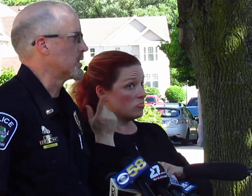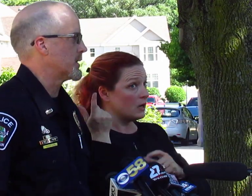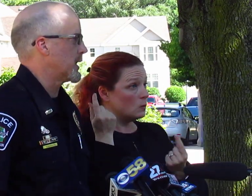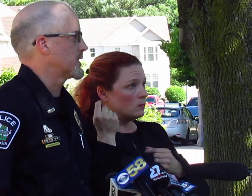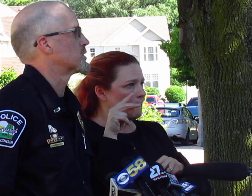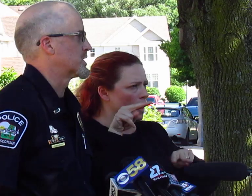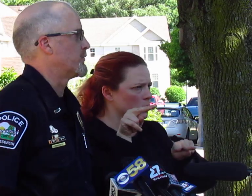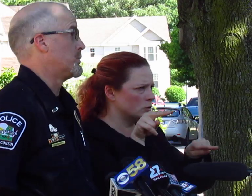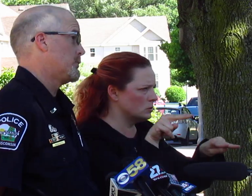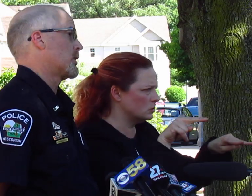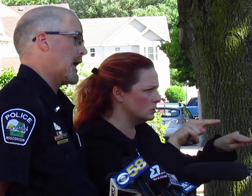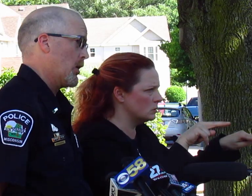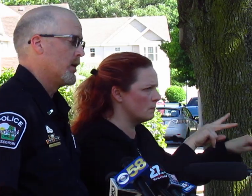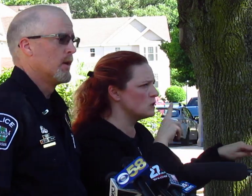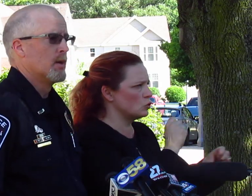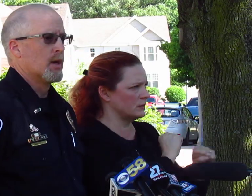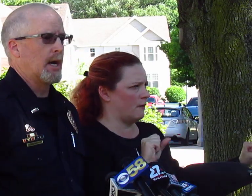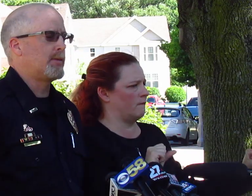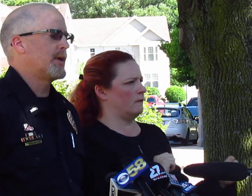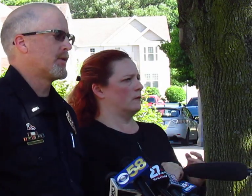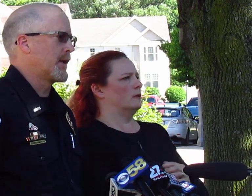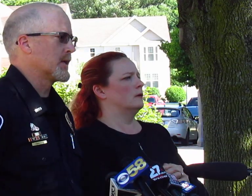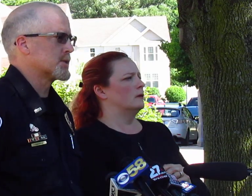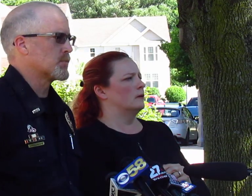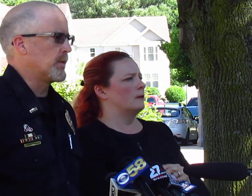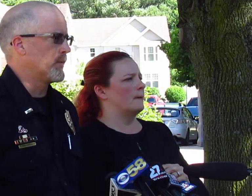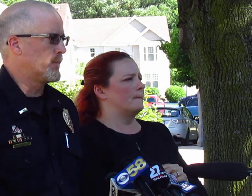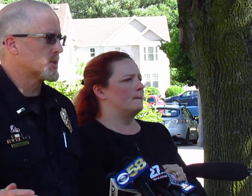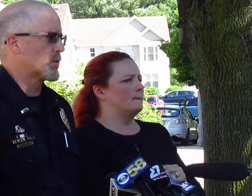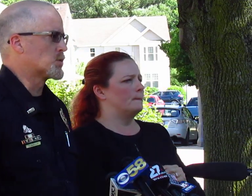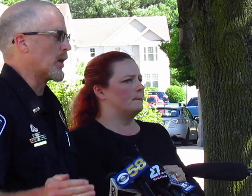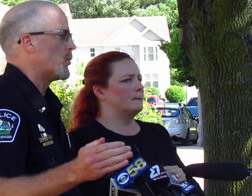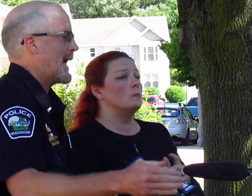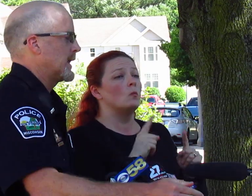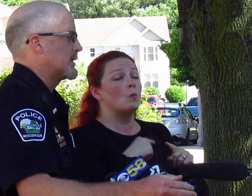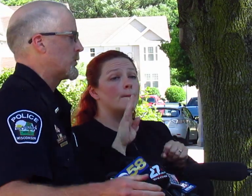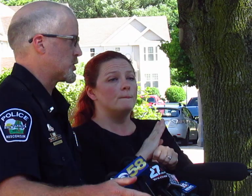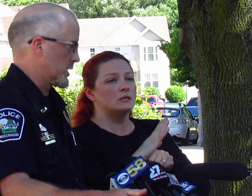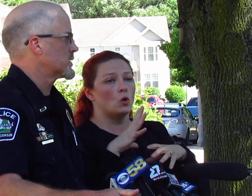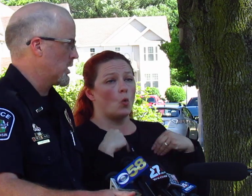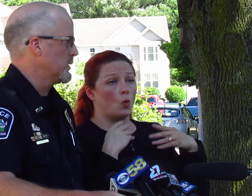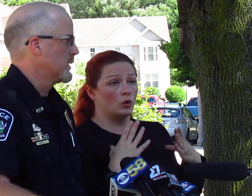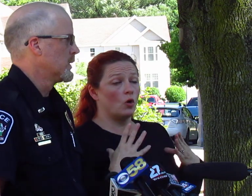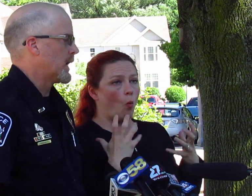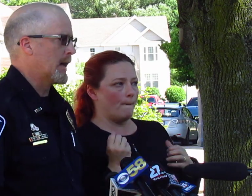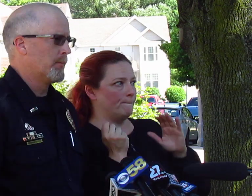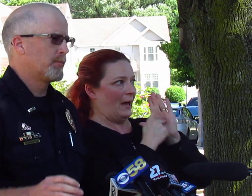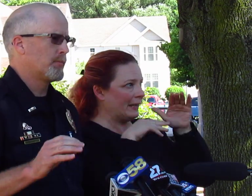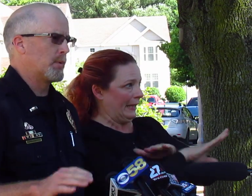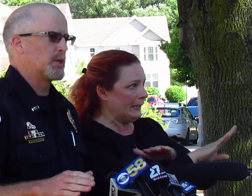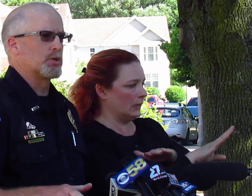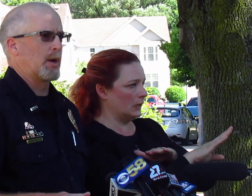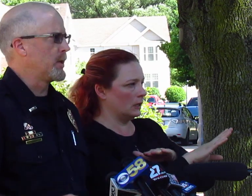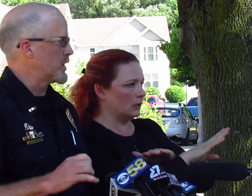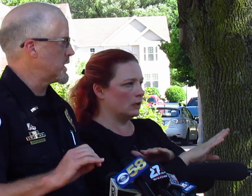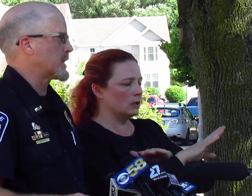make sure that things are safe. But people are allowed. The other thing is when business owners want to go back into that restricted zone,